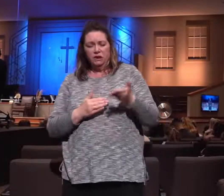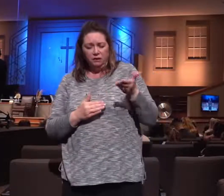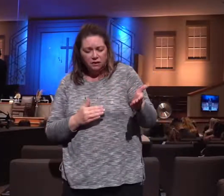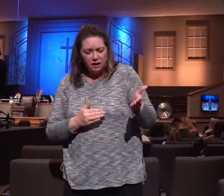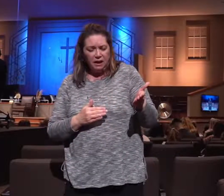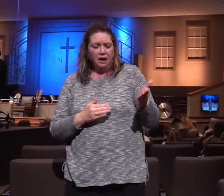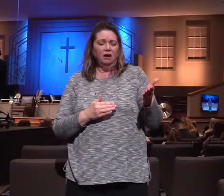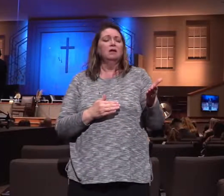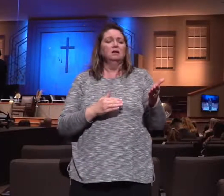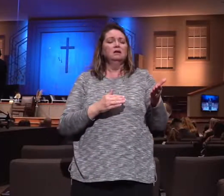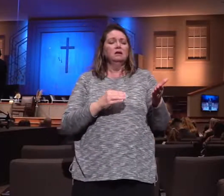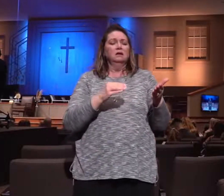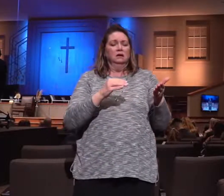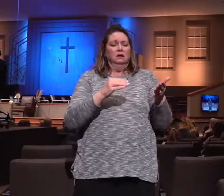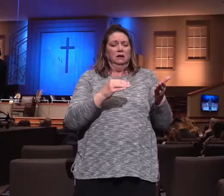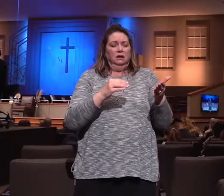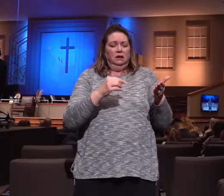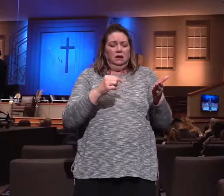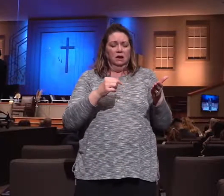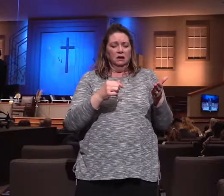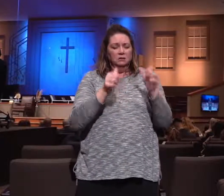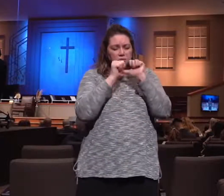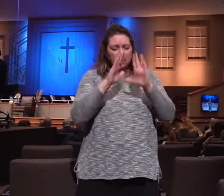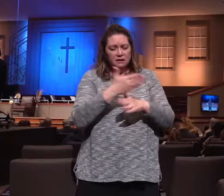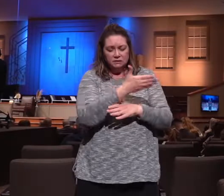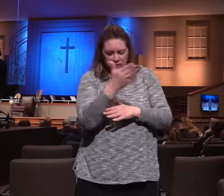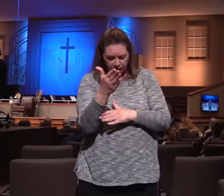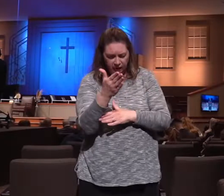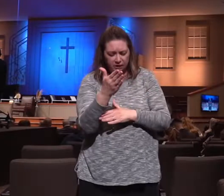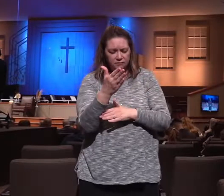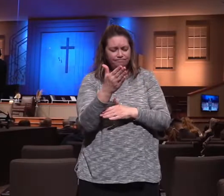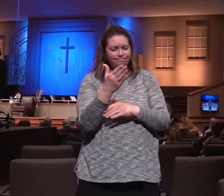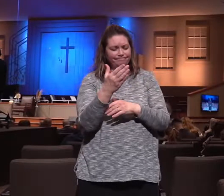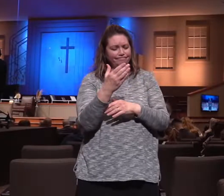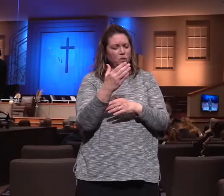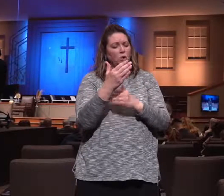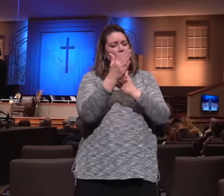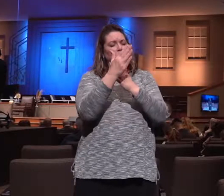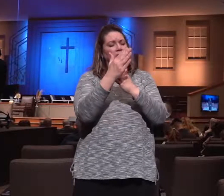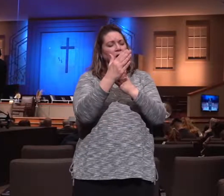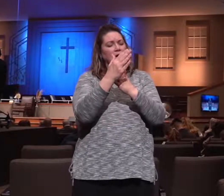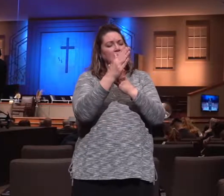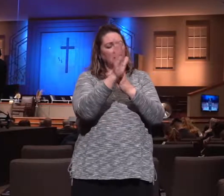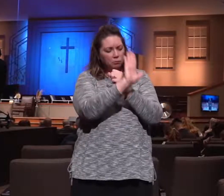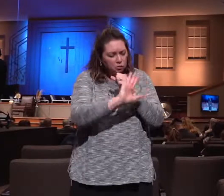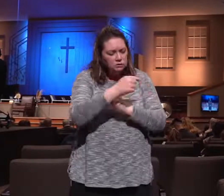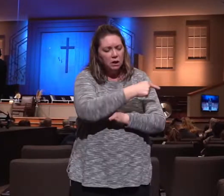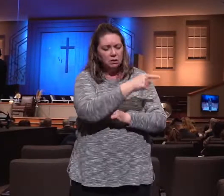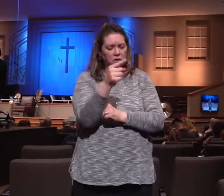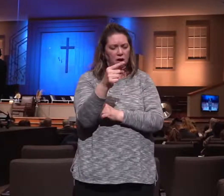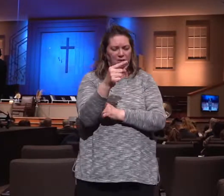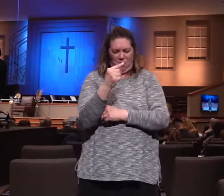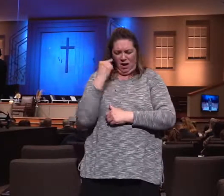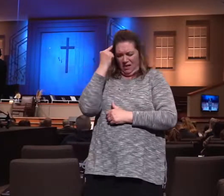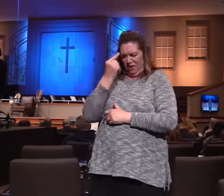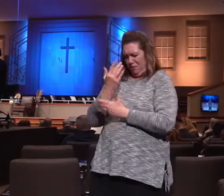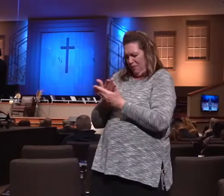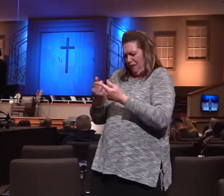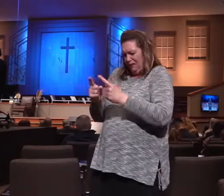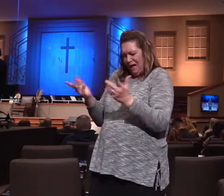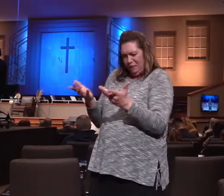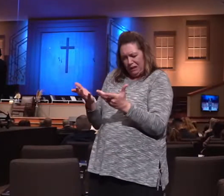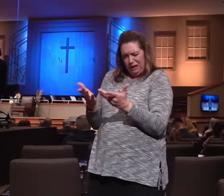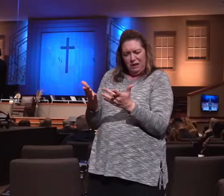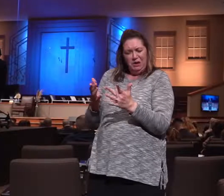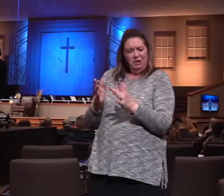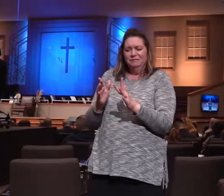God, we even think of our nation and the votes today and all things going on here. But Lord, again, we thank you